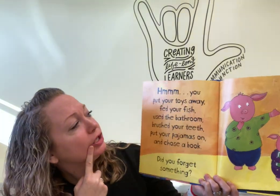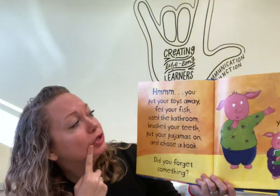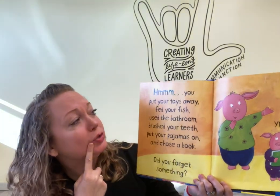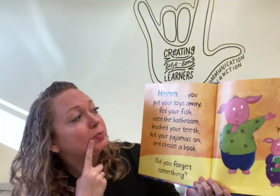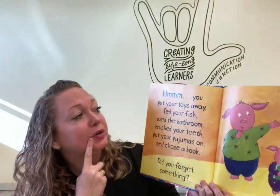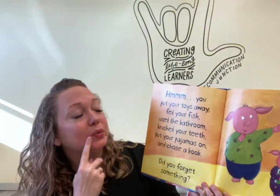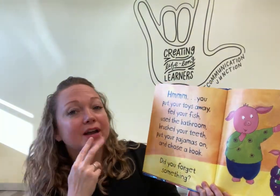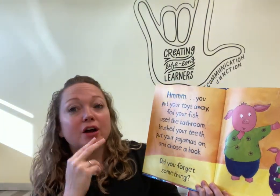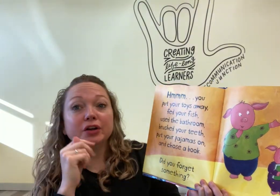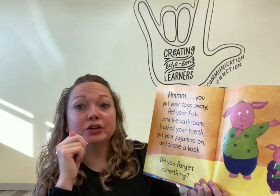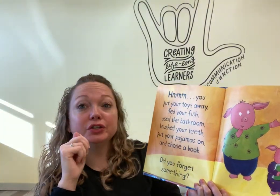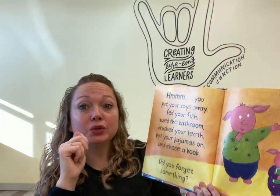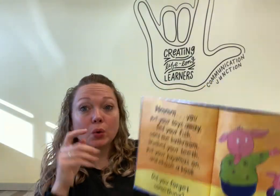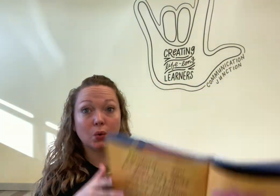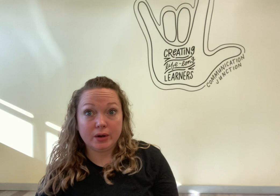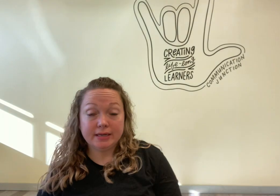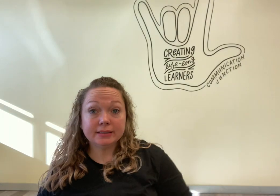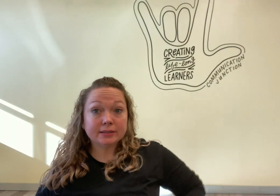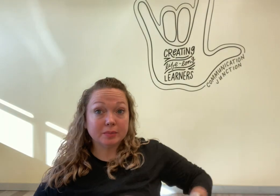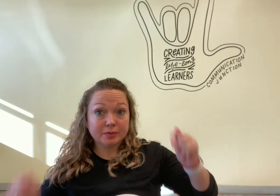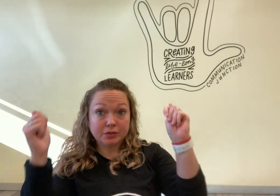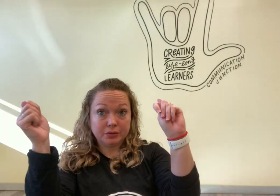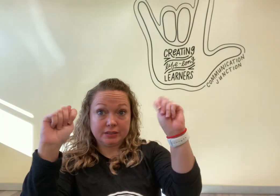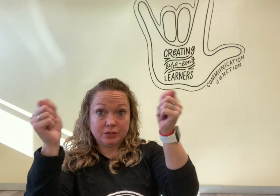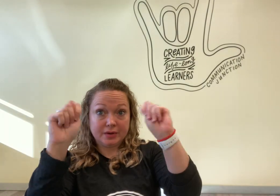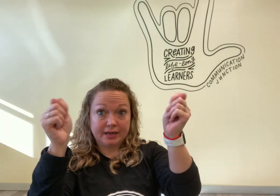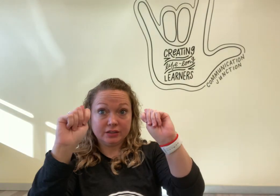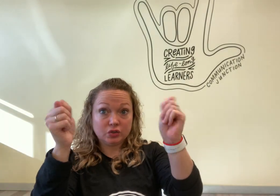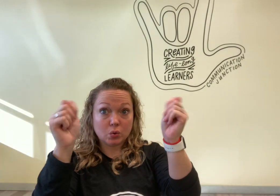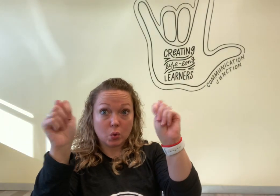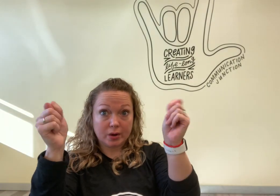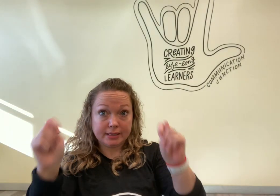You put away all your toys. Remember, two hands, toys.